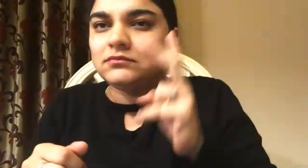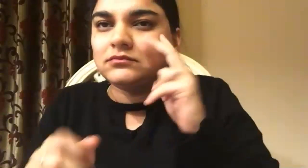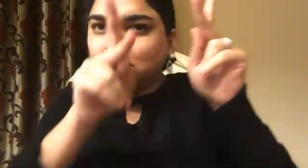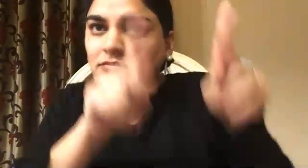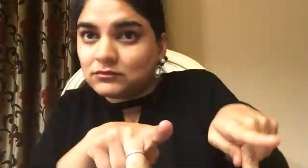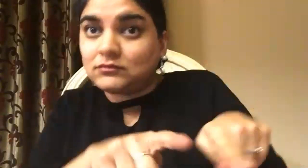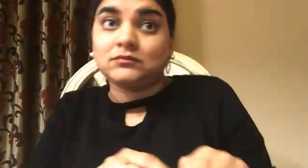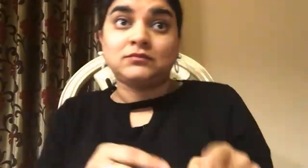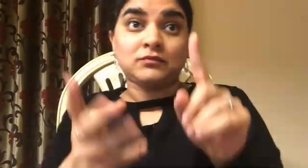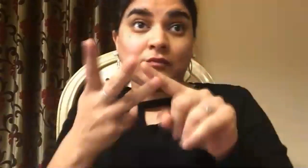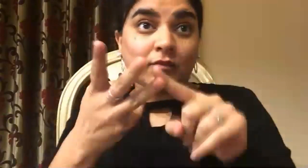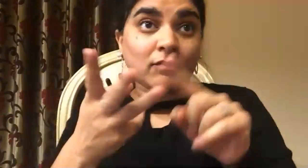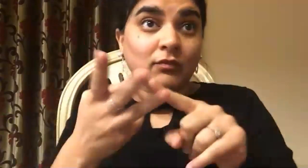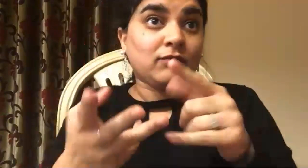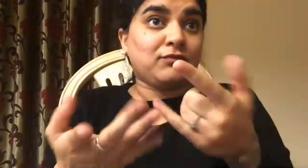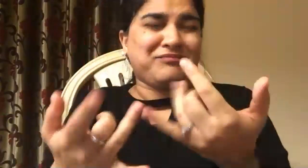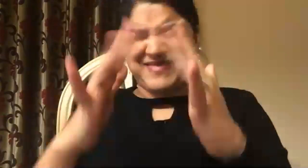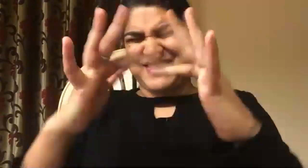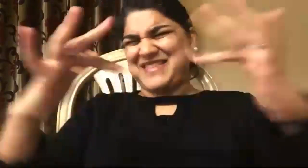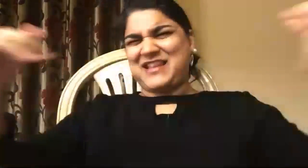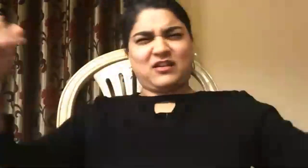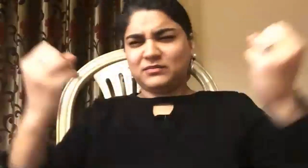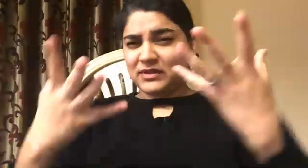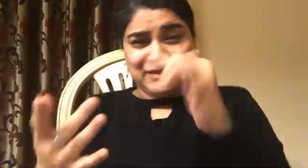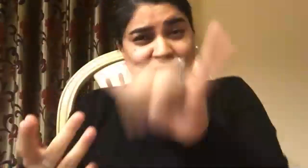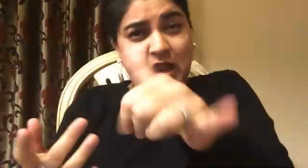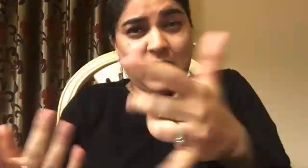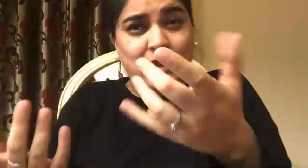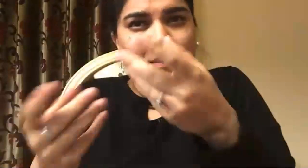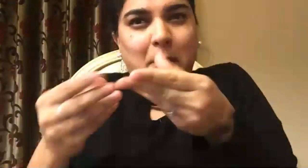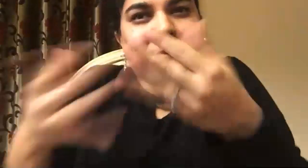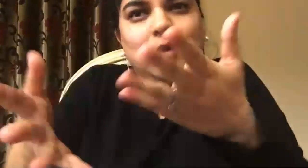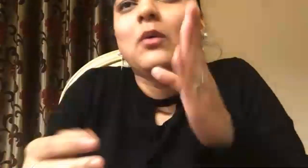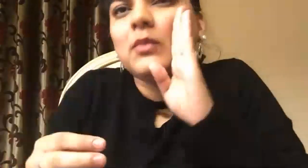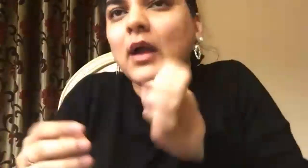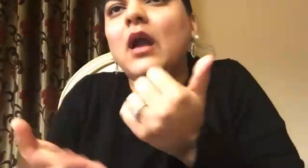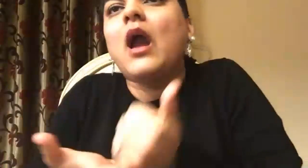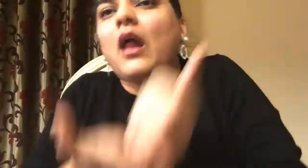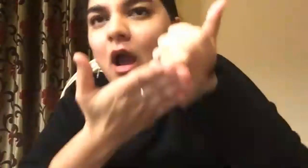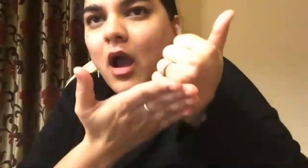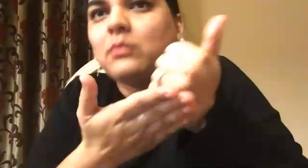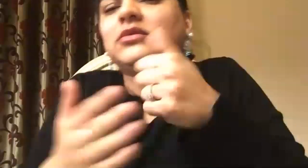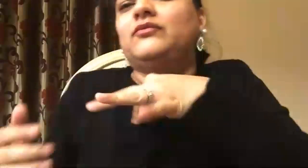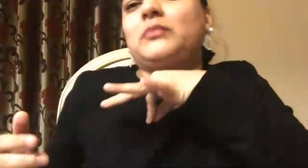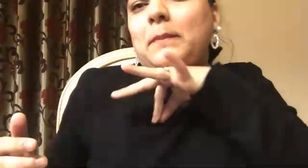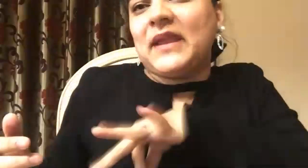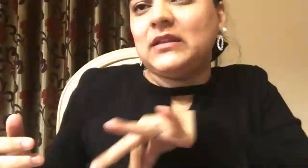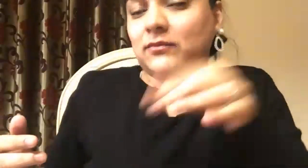police and a deafblind person, how can that communication be increased? I mean, there's so many things even behind that in of itself, but that's just a